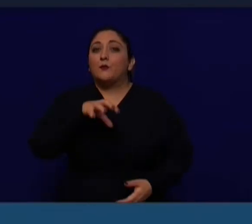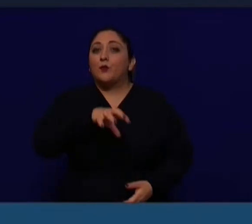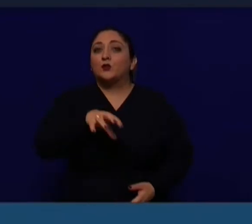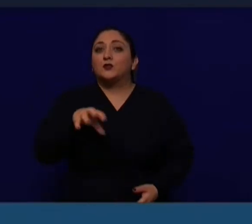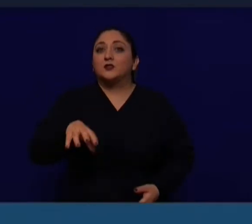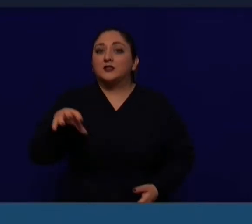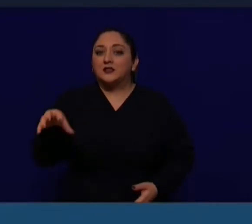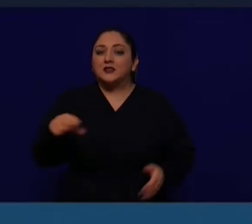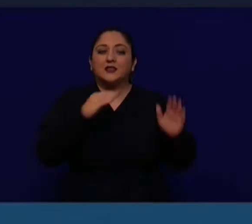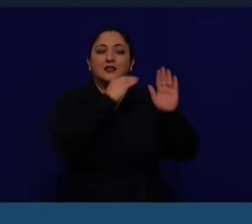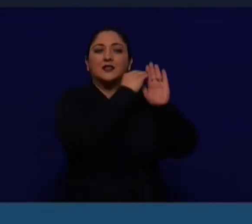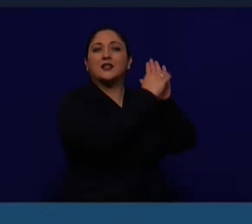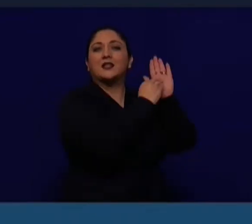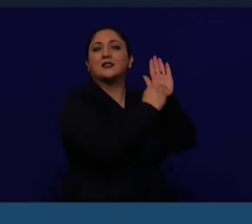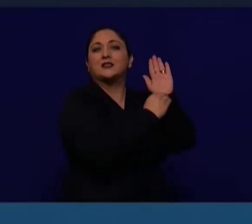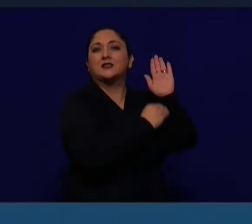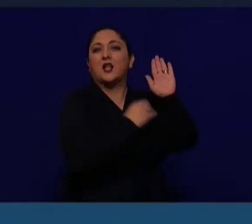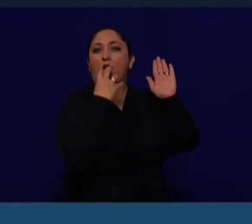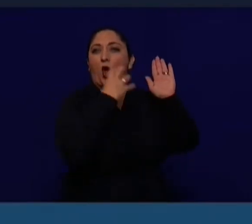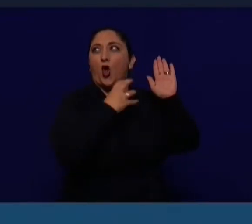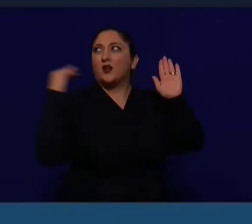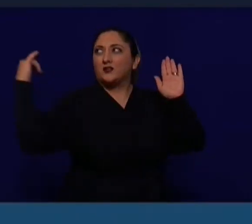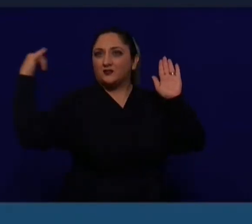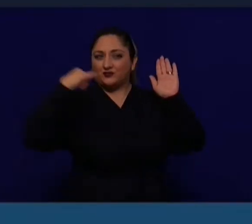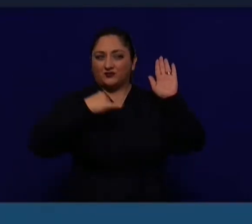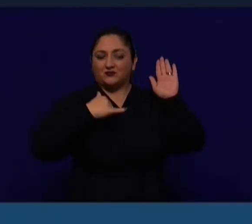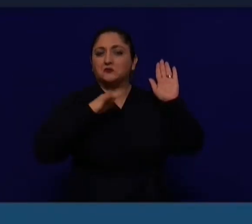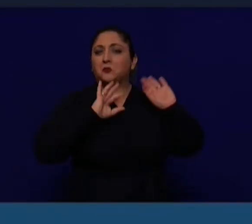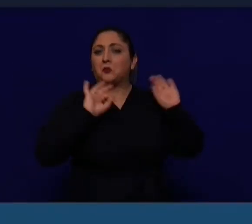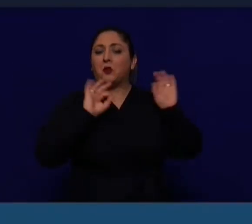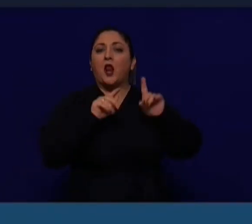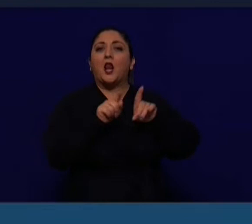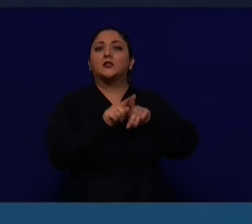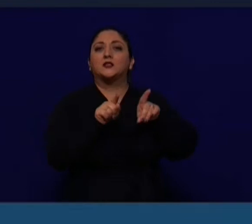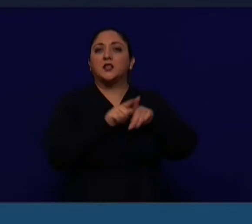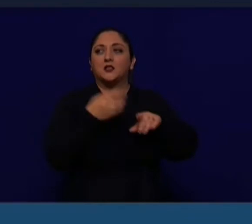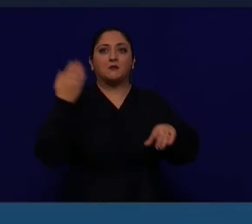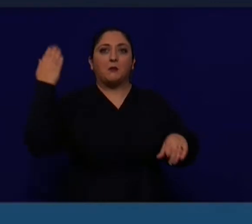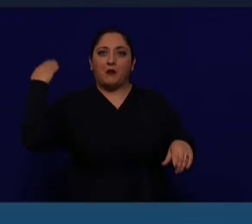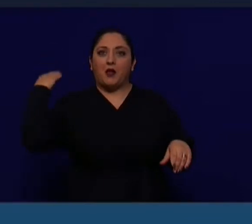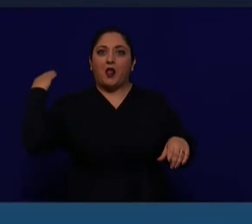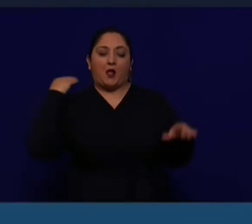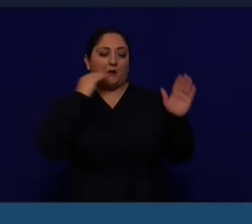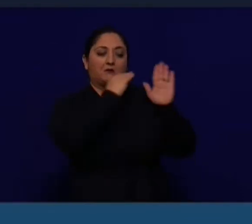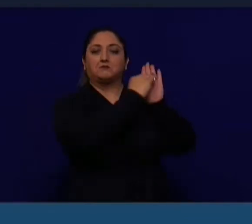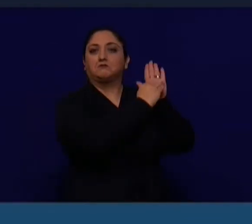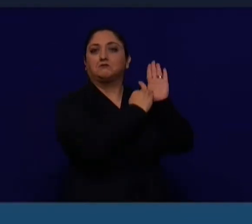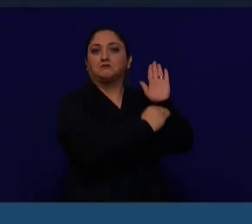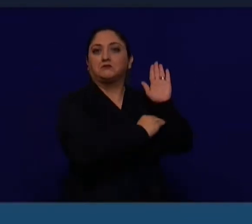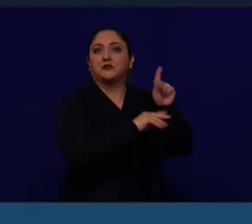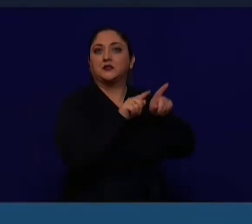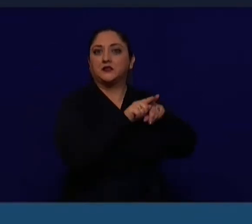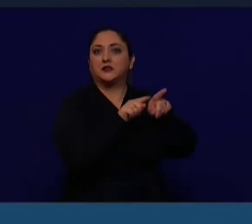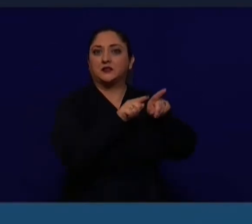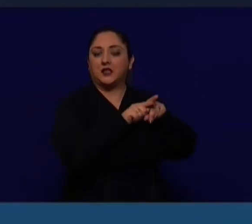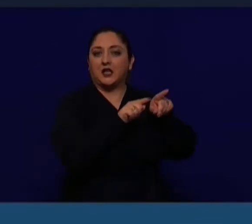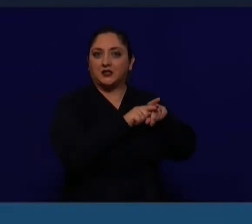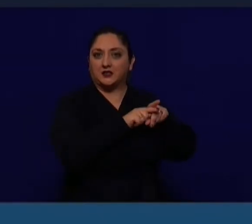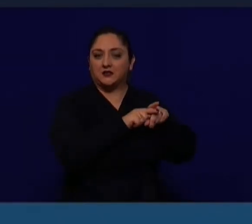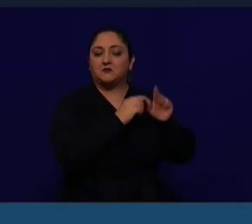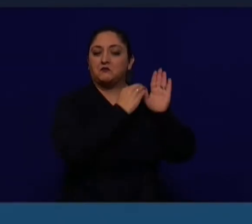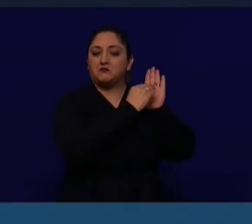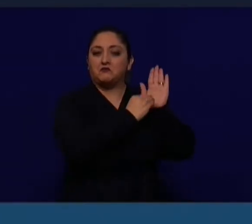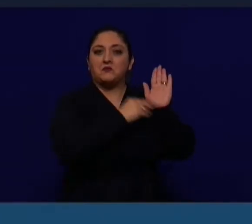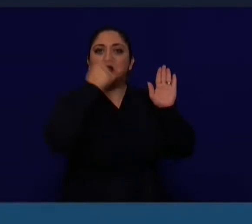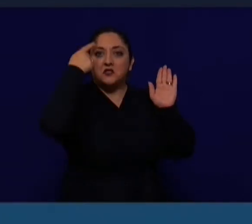fuq l-Amber Country ma kellniex revisions din il-ġimgħa bqajna fejn konna, ġifri hemmhekk għadna b'dik il-lista fejn ikollok in-nies li jkunu